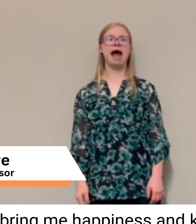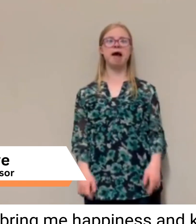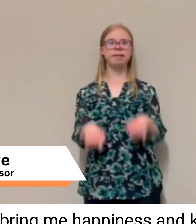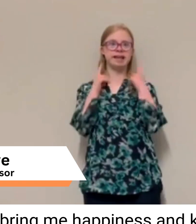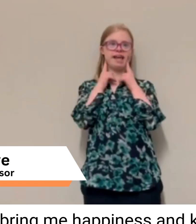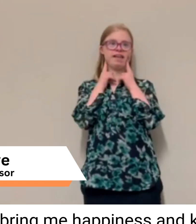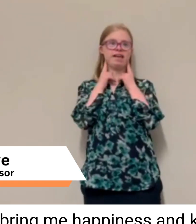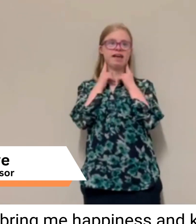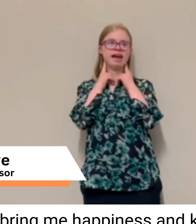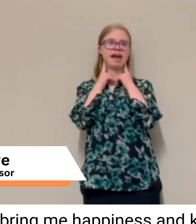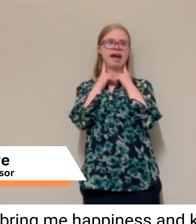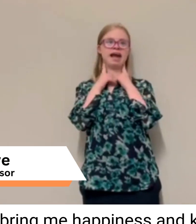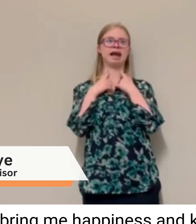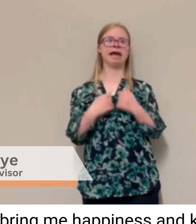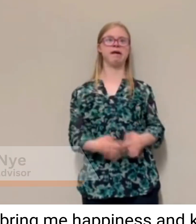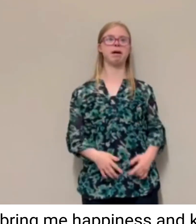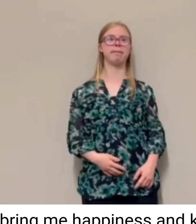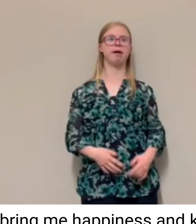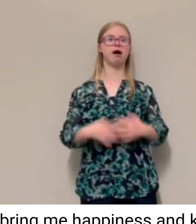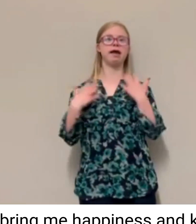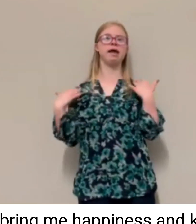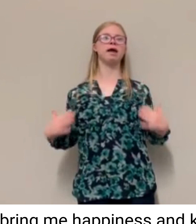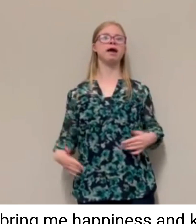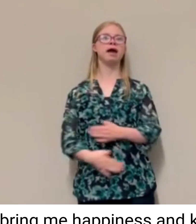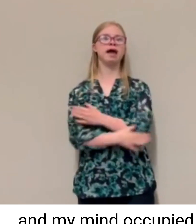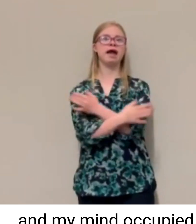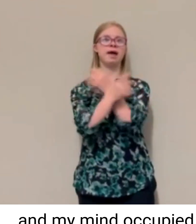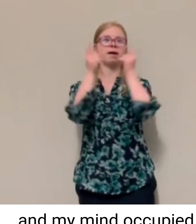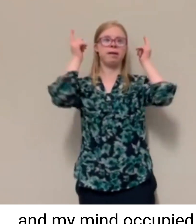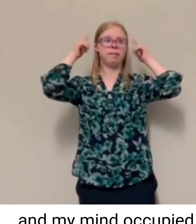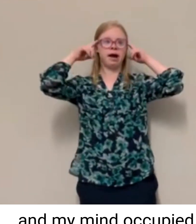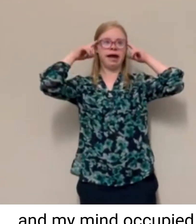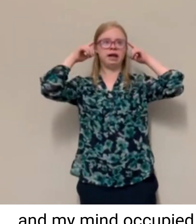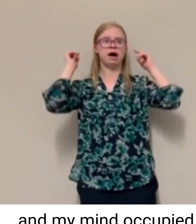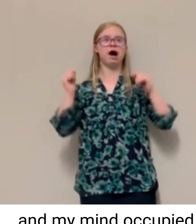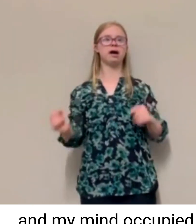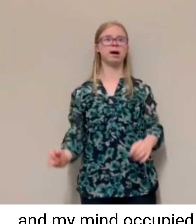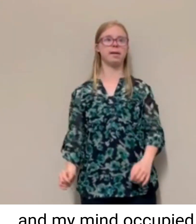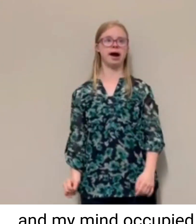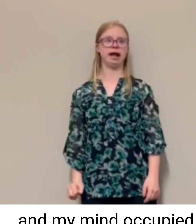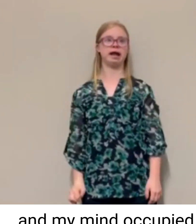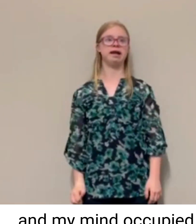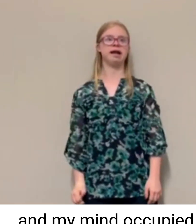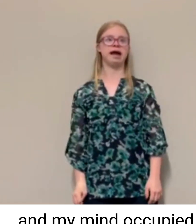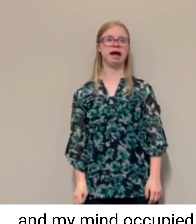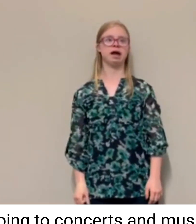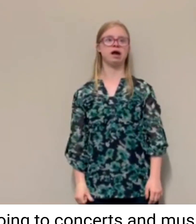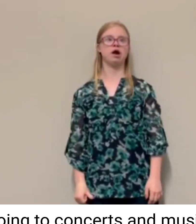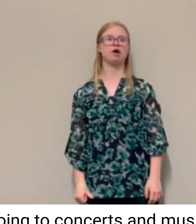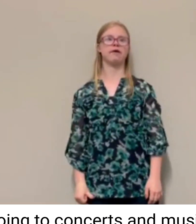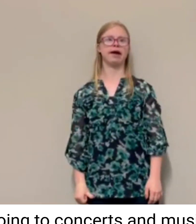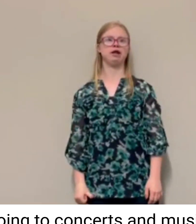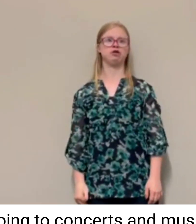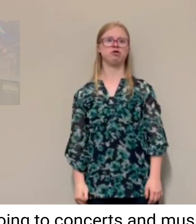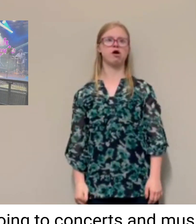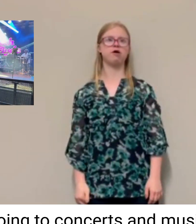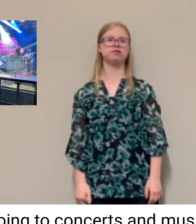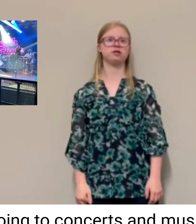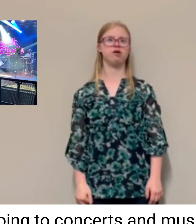happiness and keep my body and my mind occupied, like going to concerts